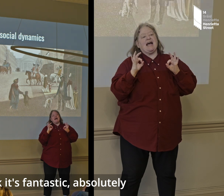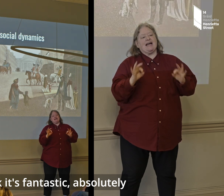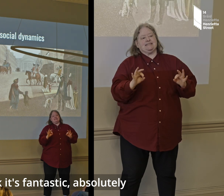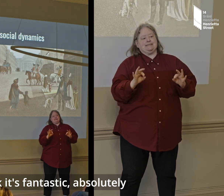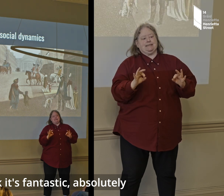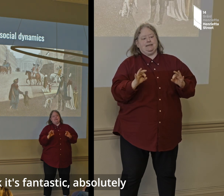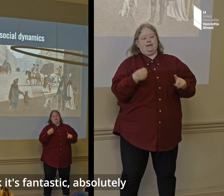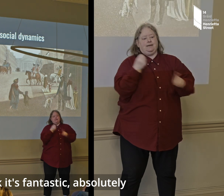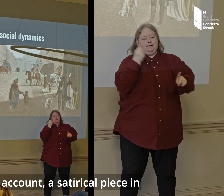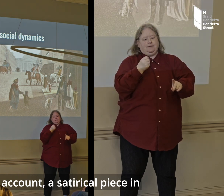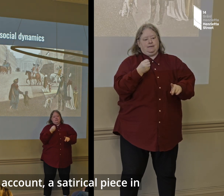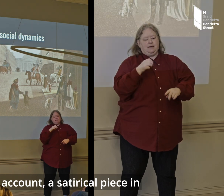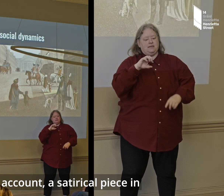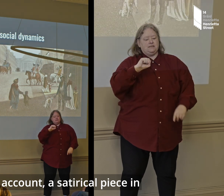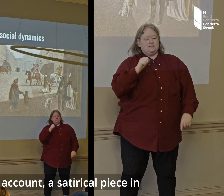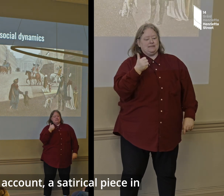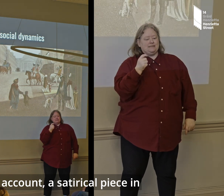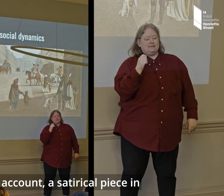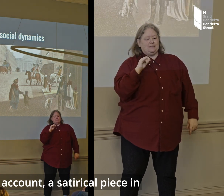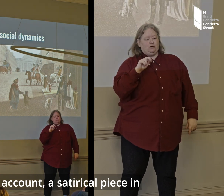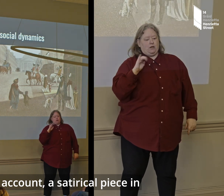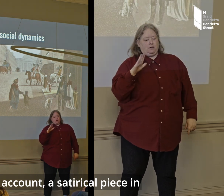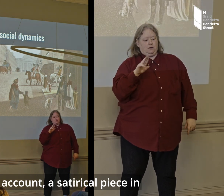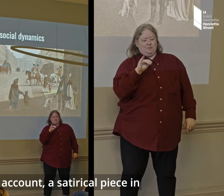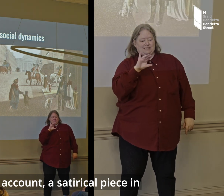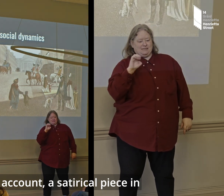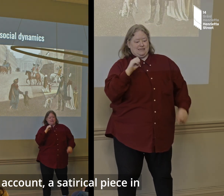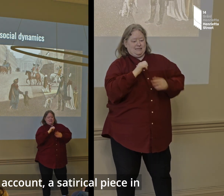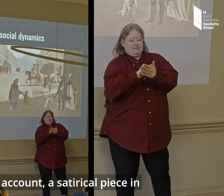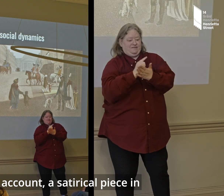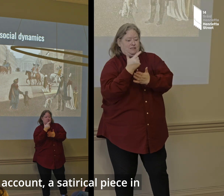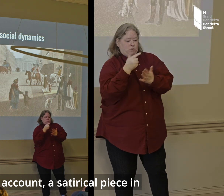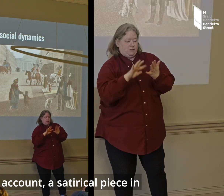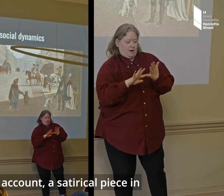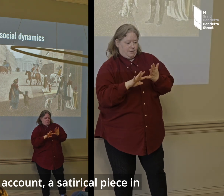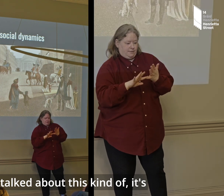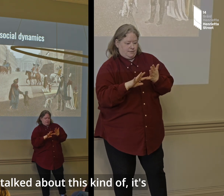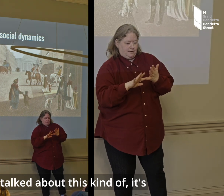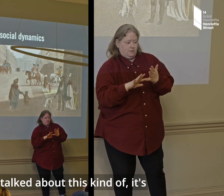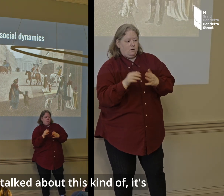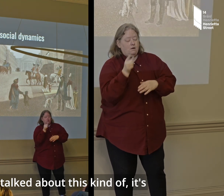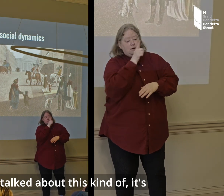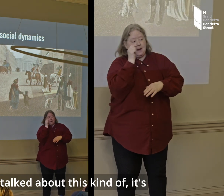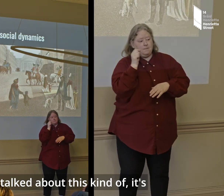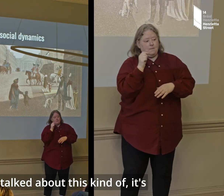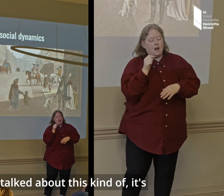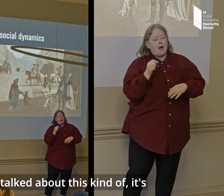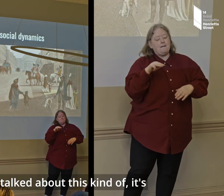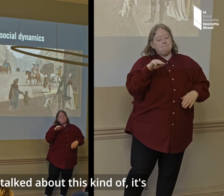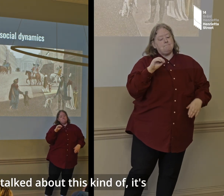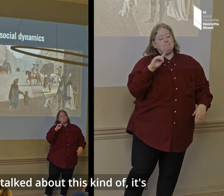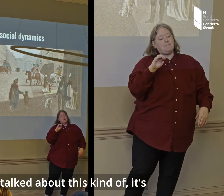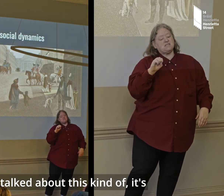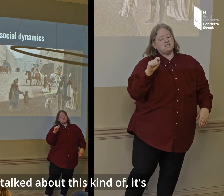fantastic, absolutely amazing account. A satirical piece in 1729 that talked about